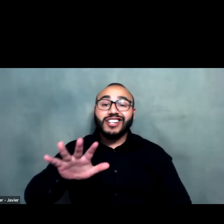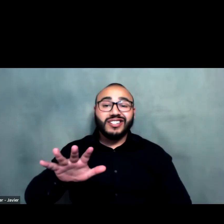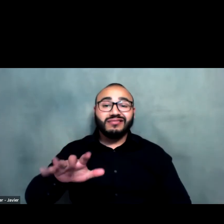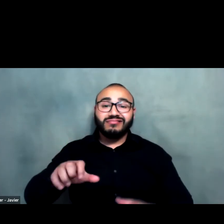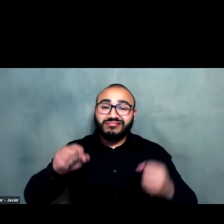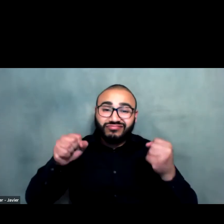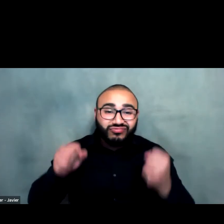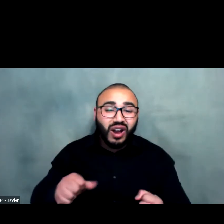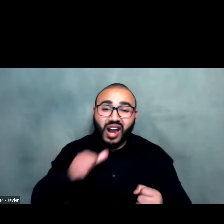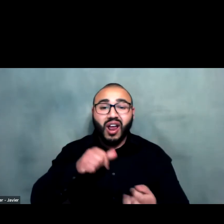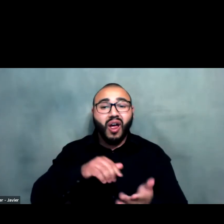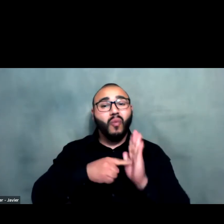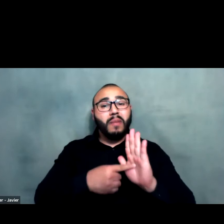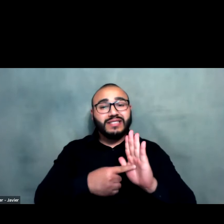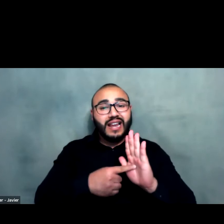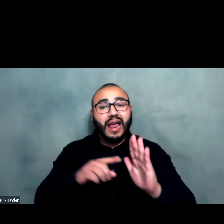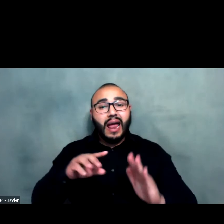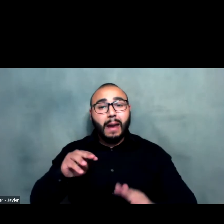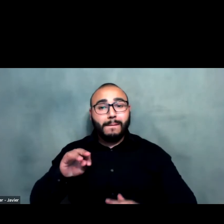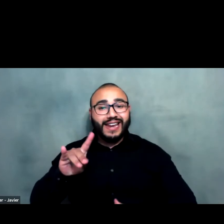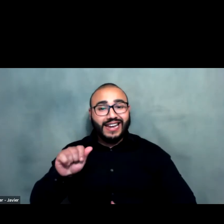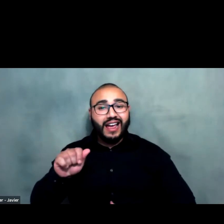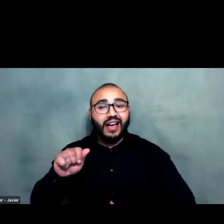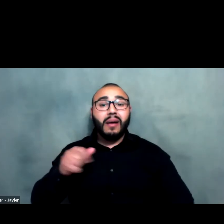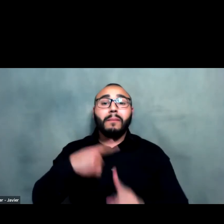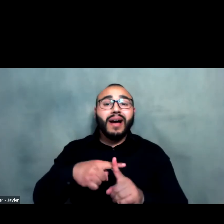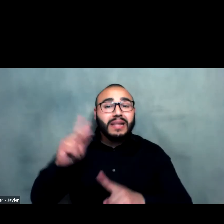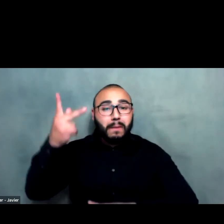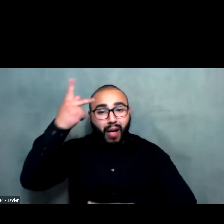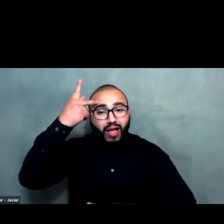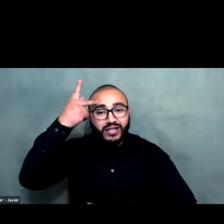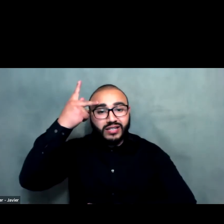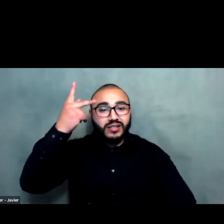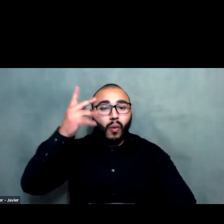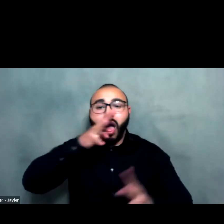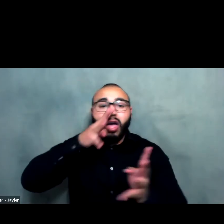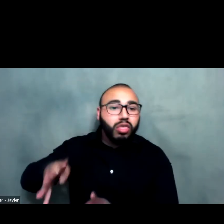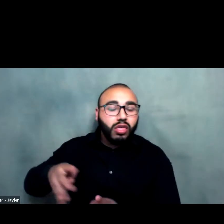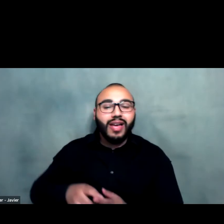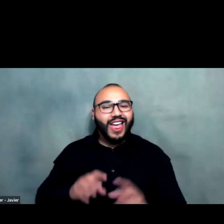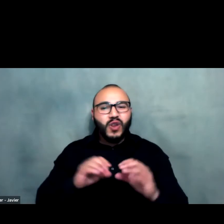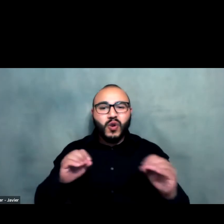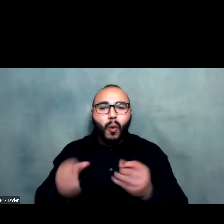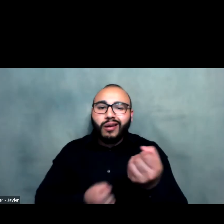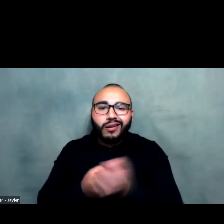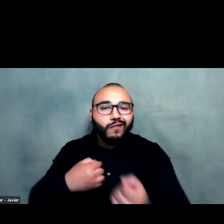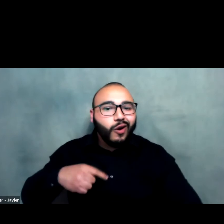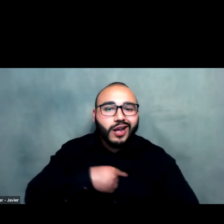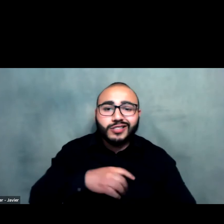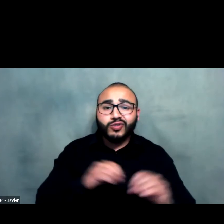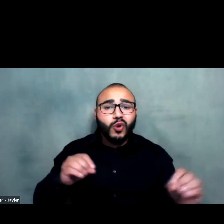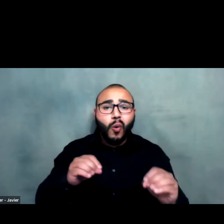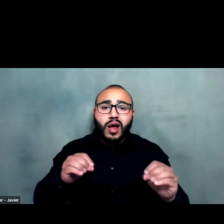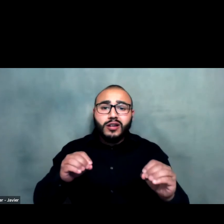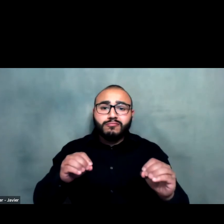in the media and in politics. And at the end of the day, nobody is advocating for us. No one's pushing our stories to the